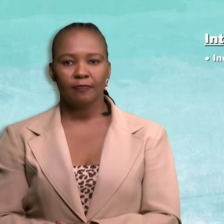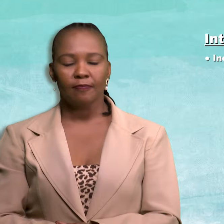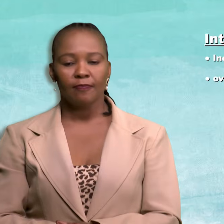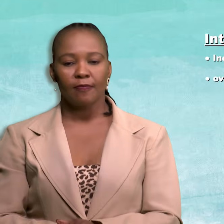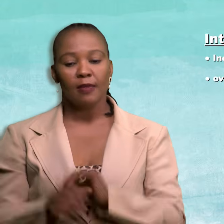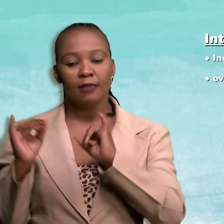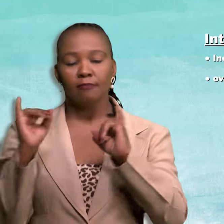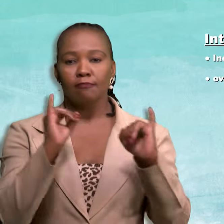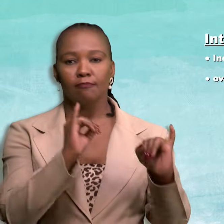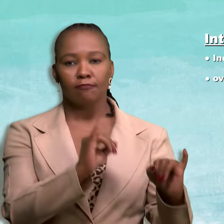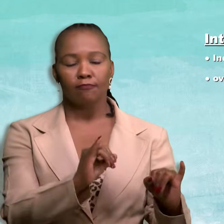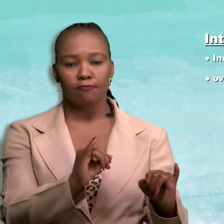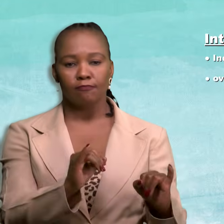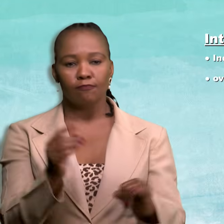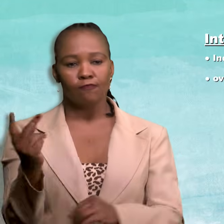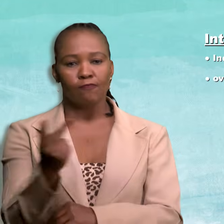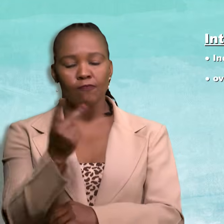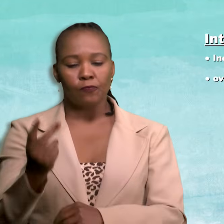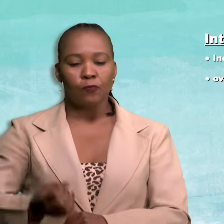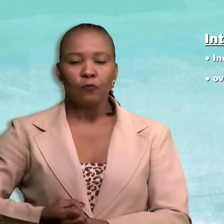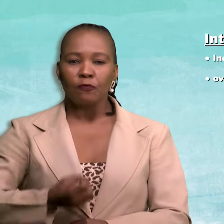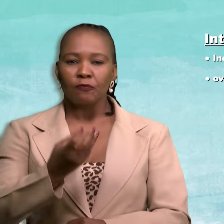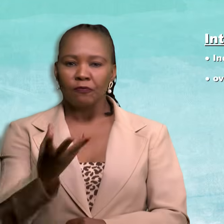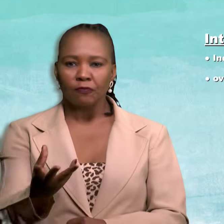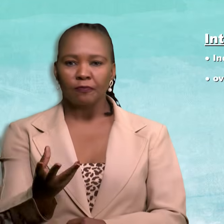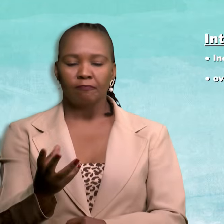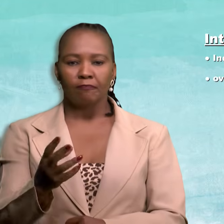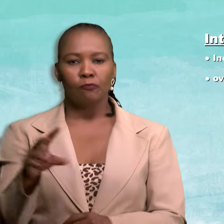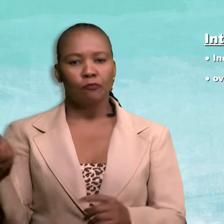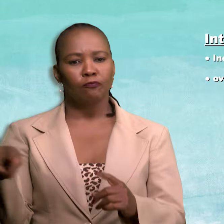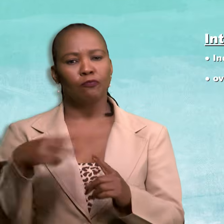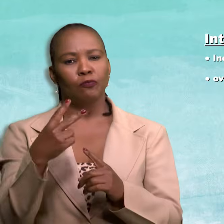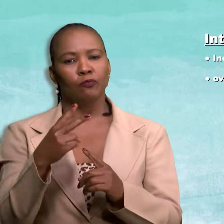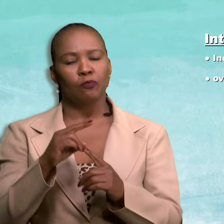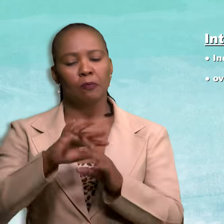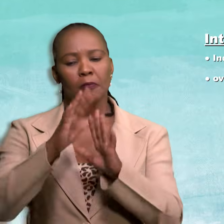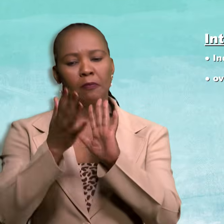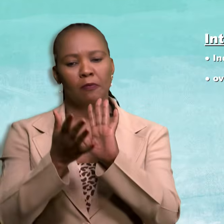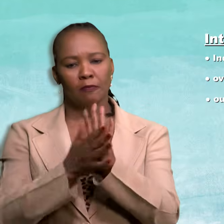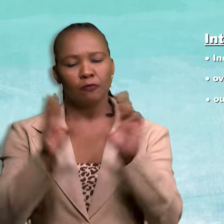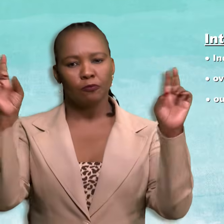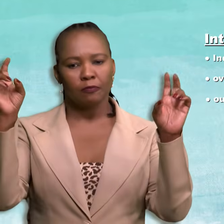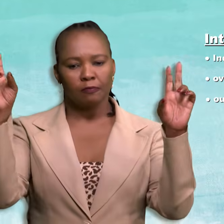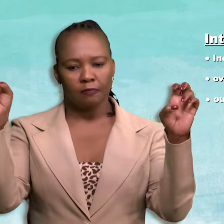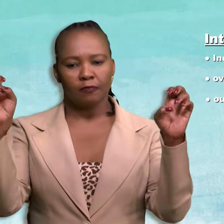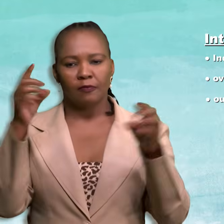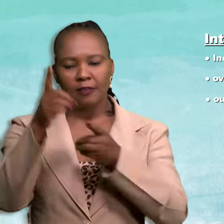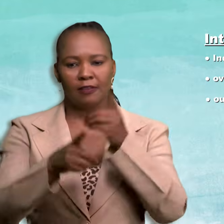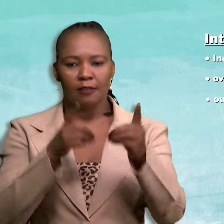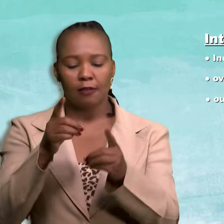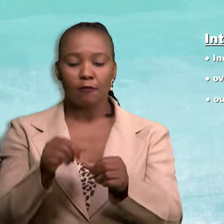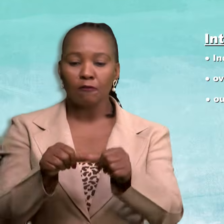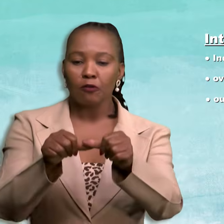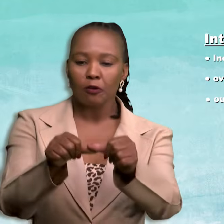The introduction also provides an overview of the topic under discussion, followed by a